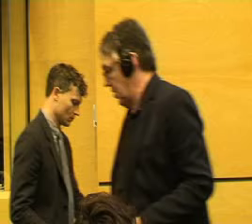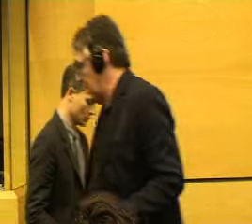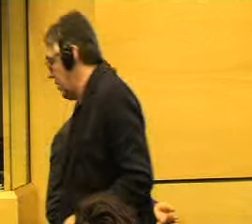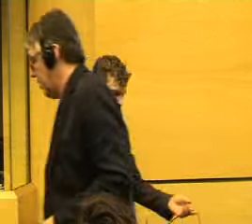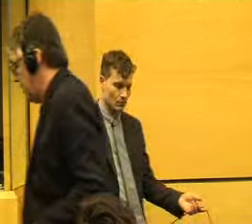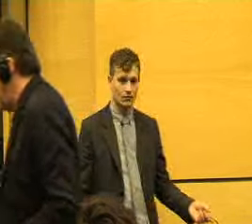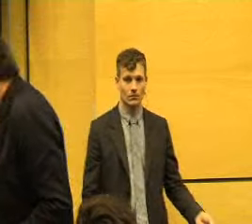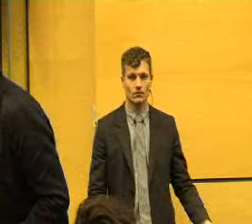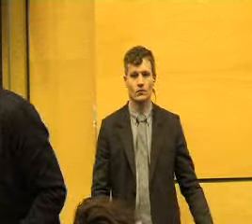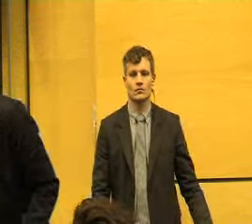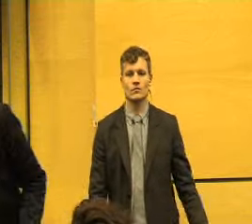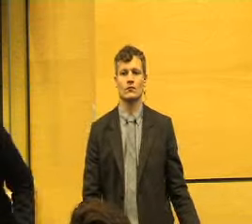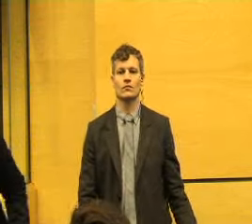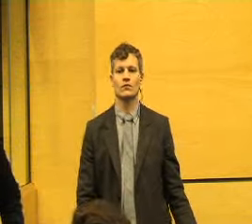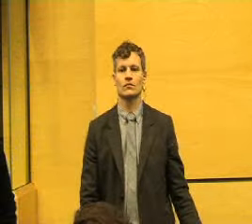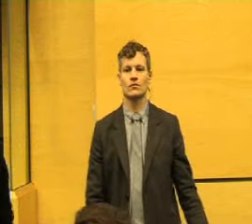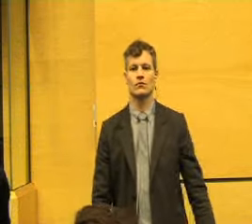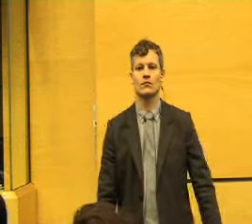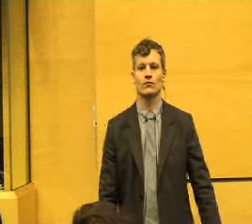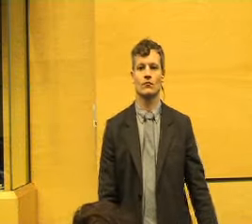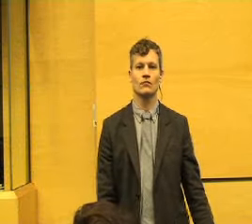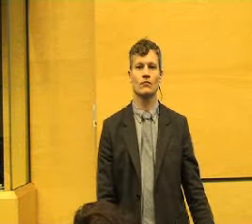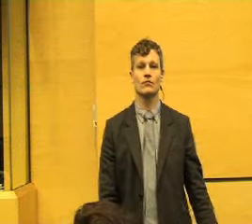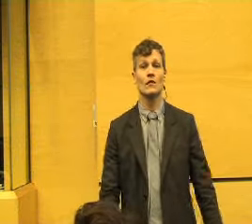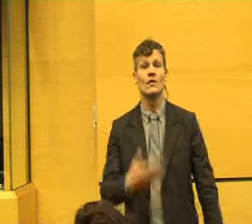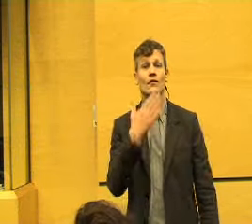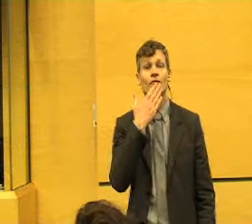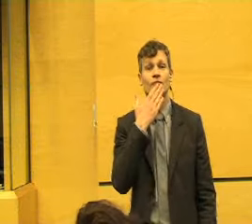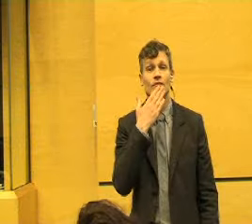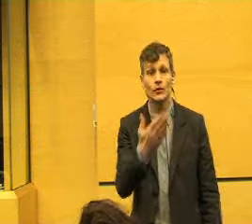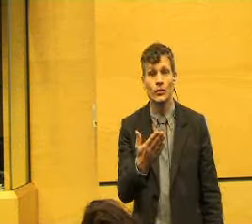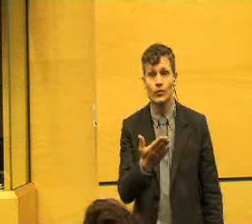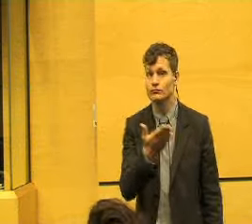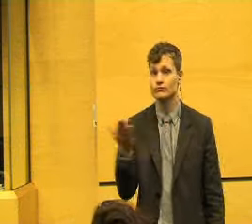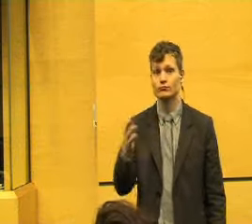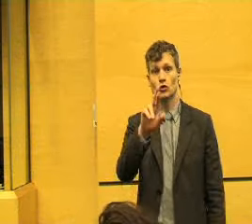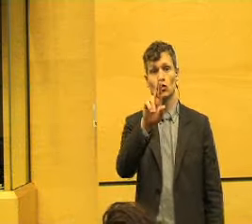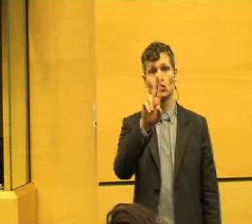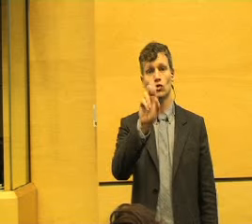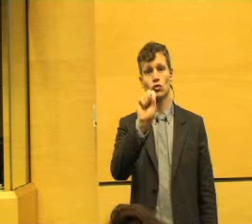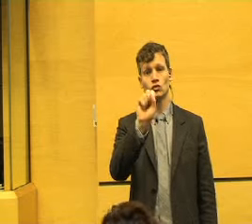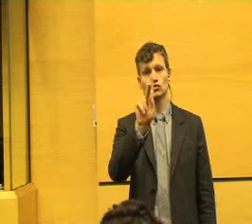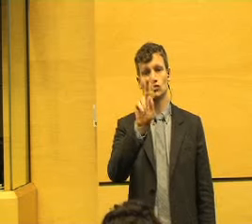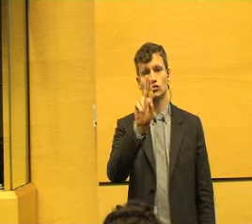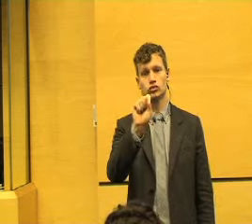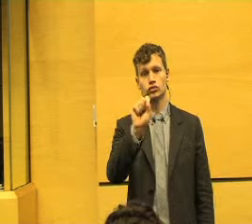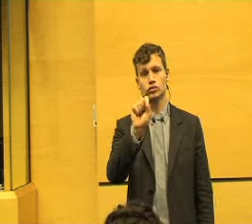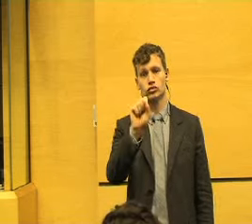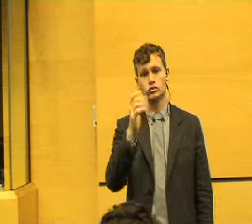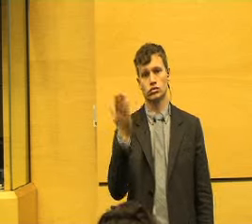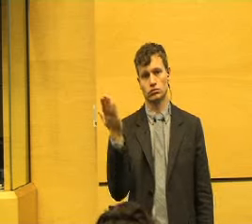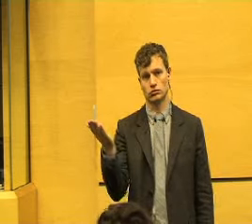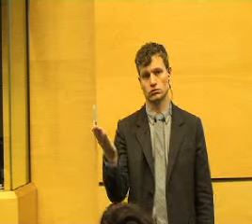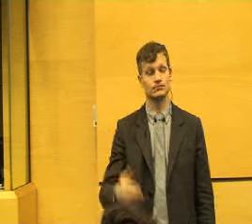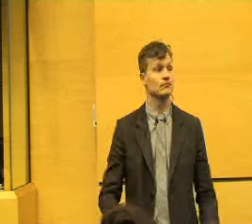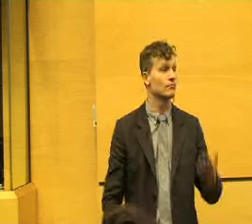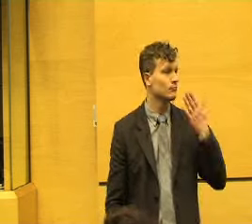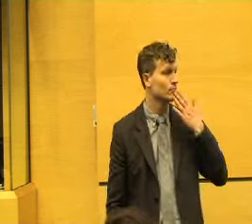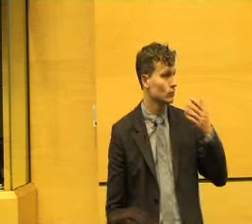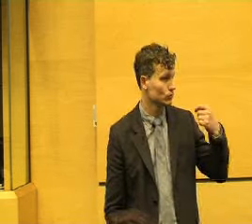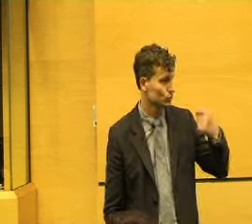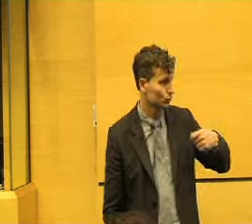Gracias. Thank you very much. Mr. Jonas Ruskus, you have the floor. Thank you, Madam Chair. I have a